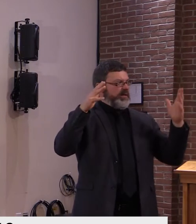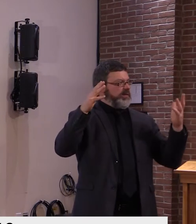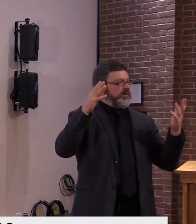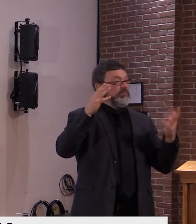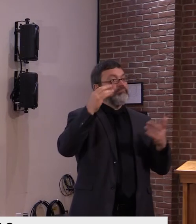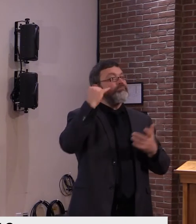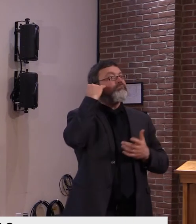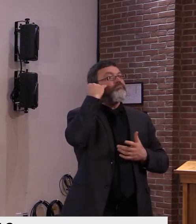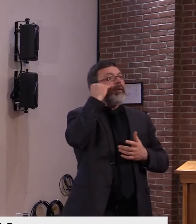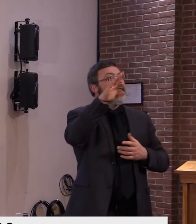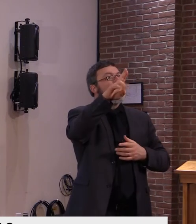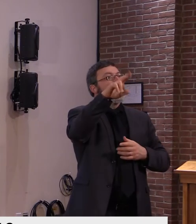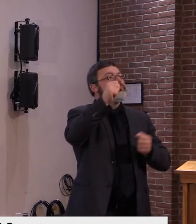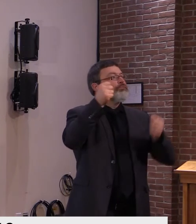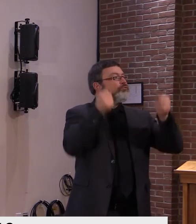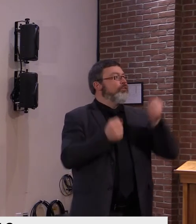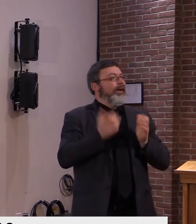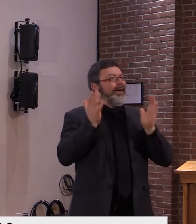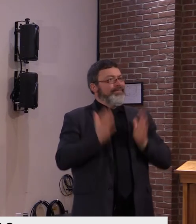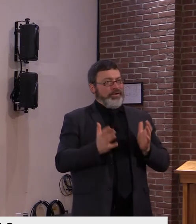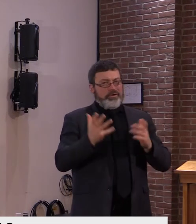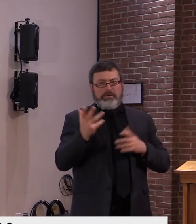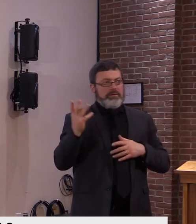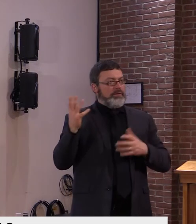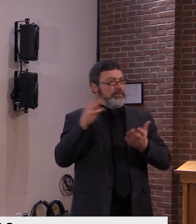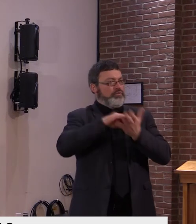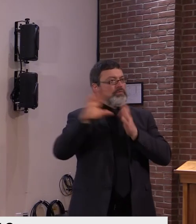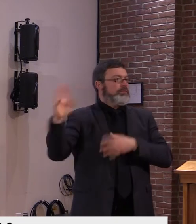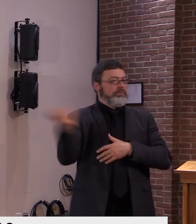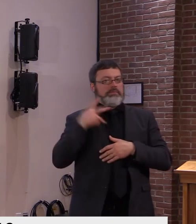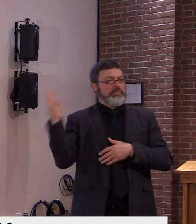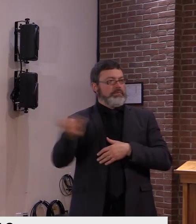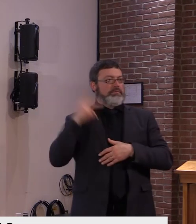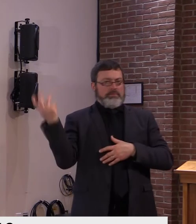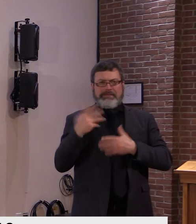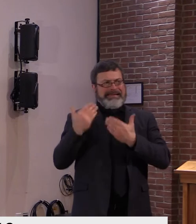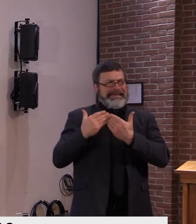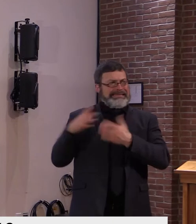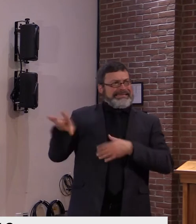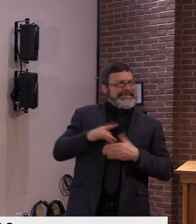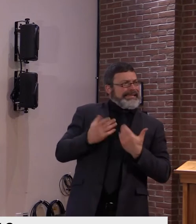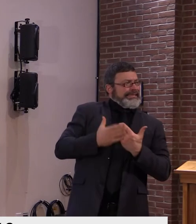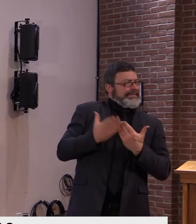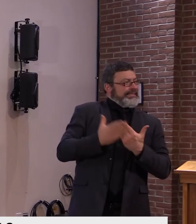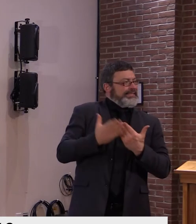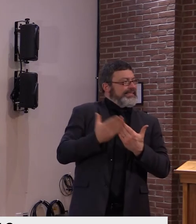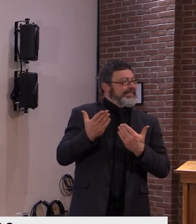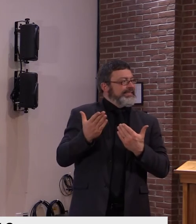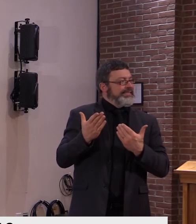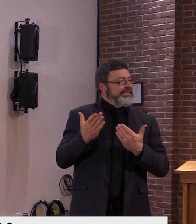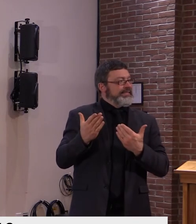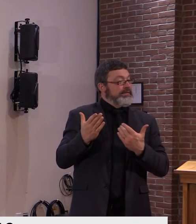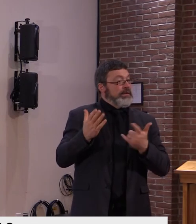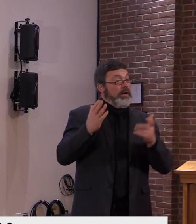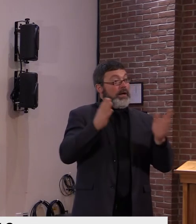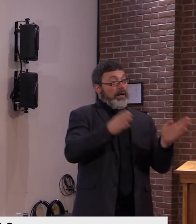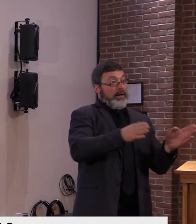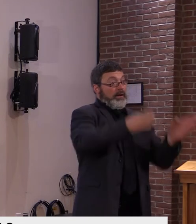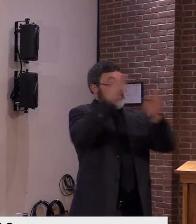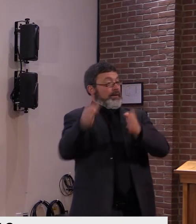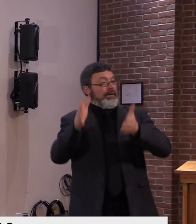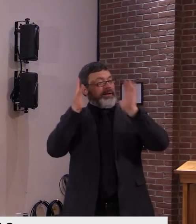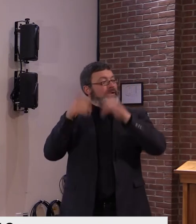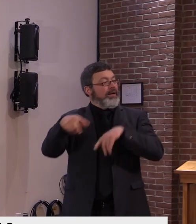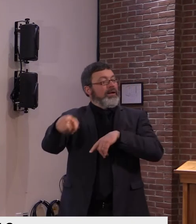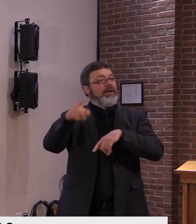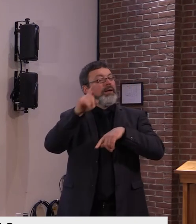etc. All of our retail workers, for that matter, many are able to keep quite separate from their clientele, but at the